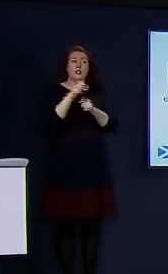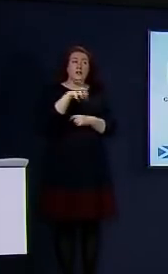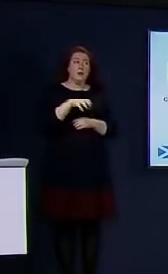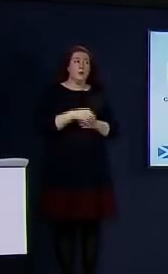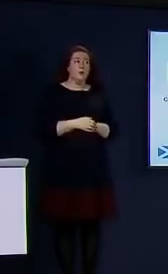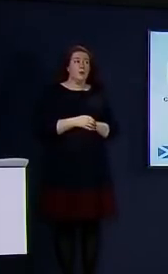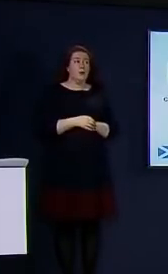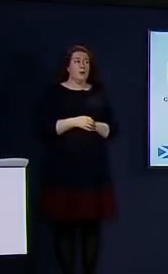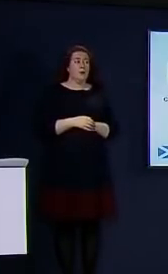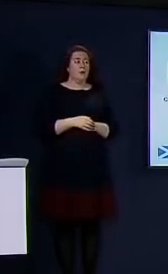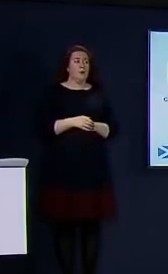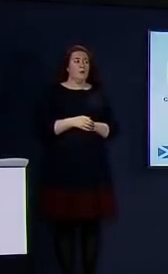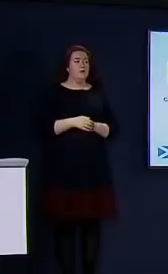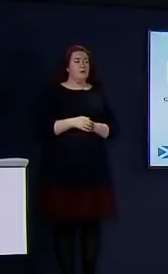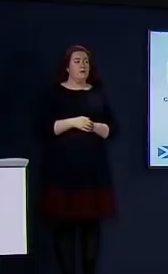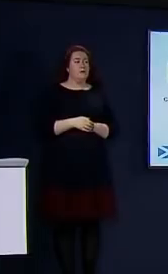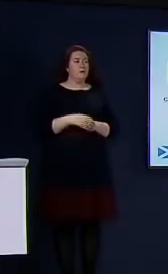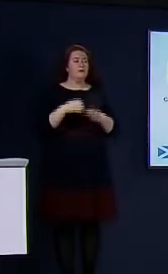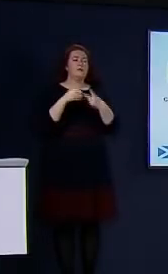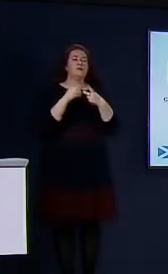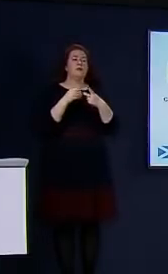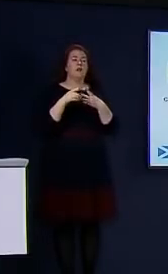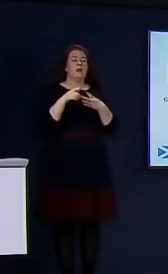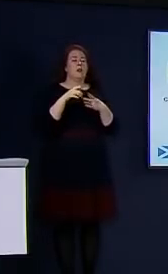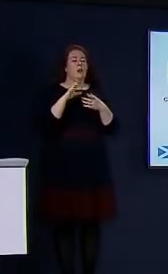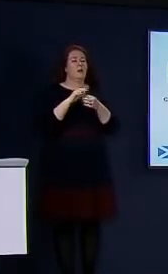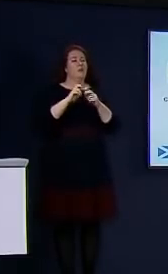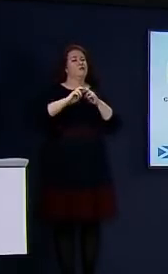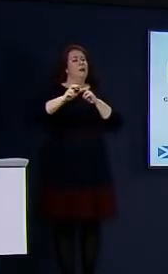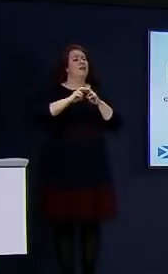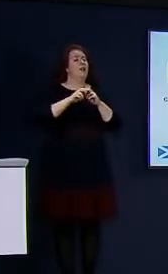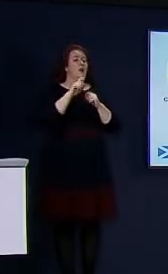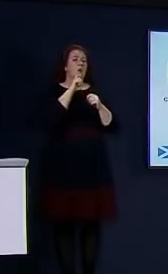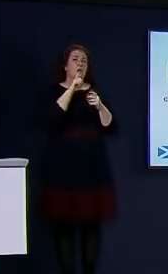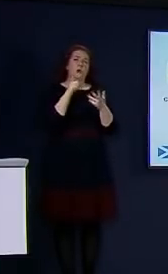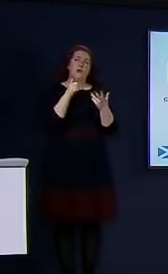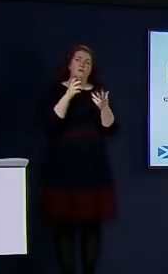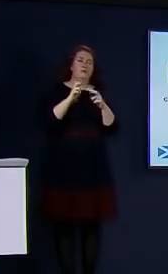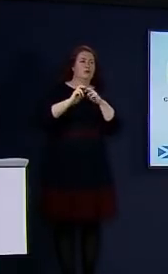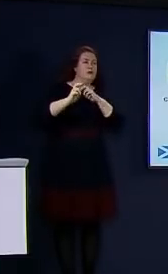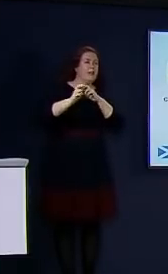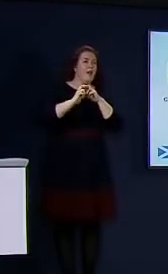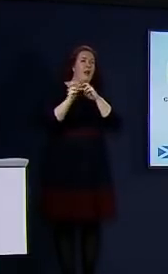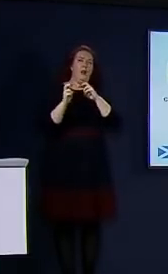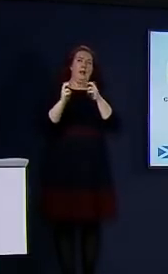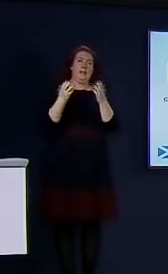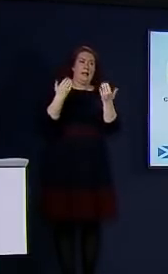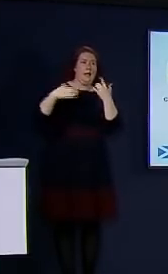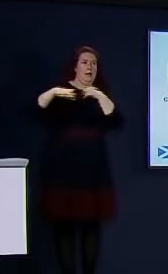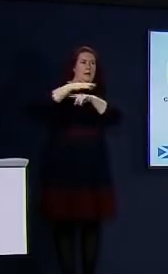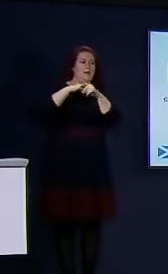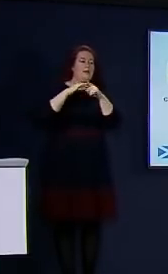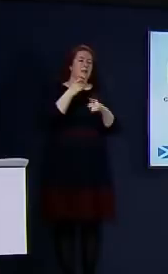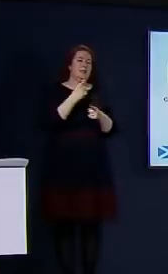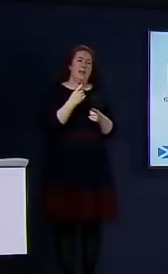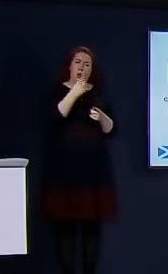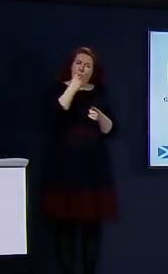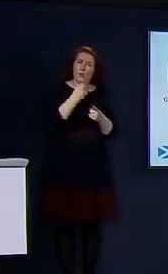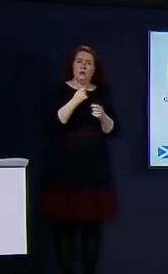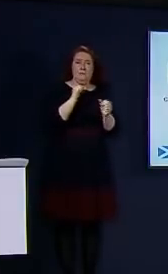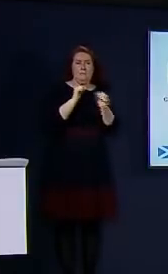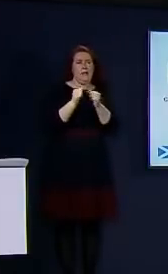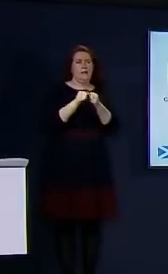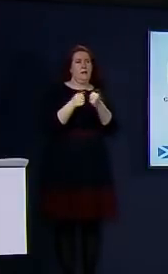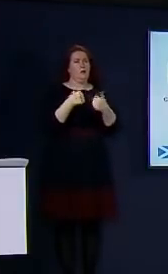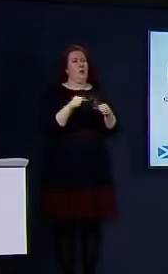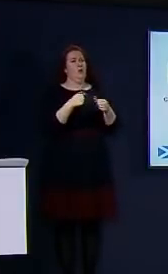travel, what would you say to those in the travel and aviation industry who say that more creative solutions could have been